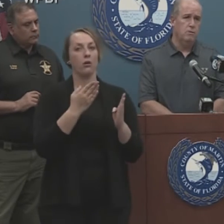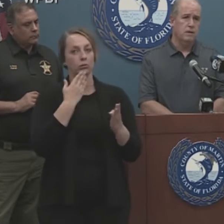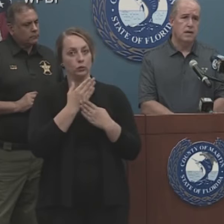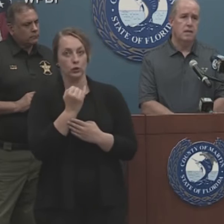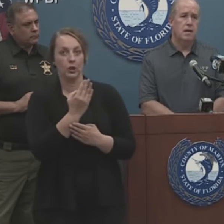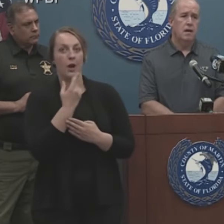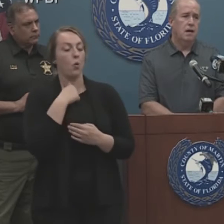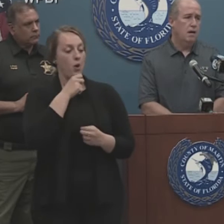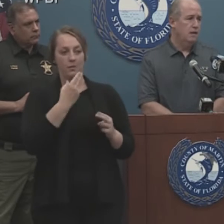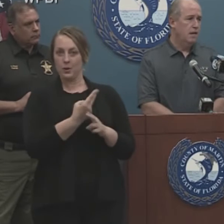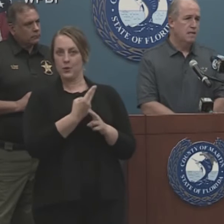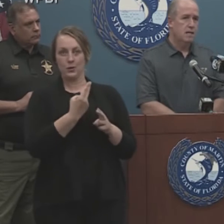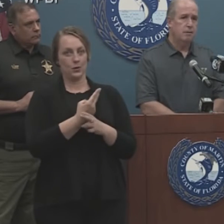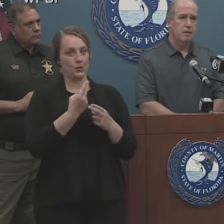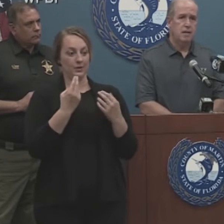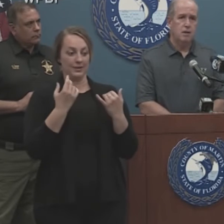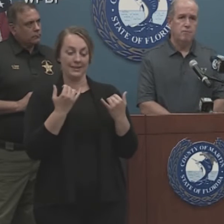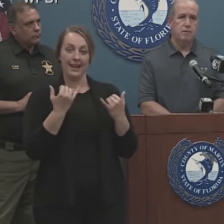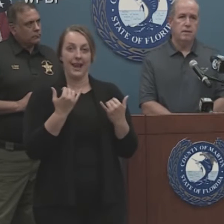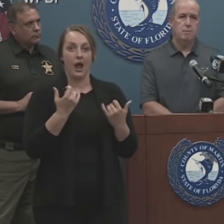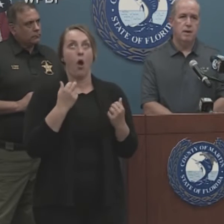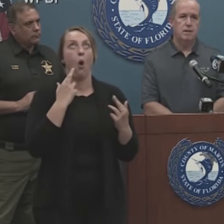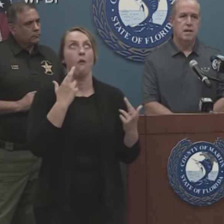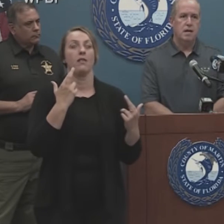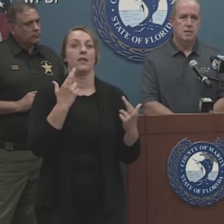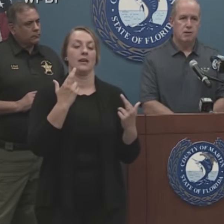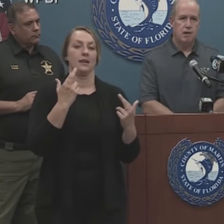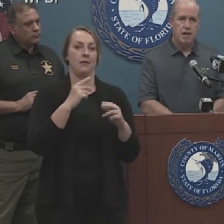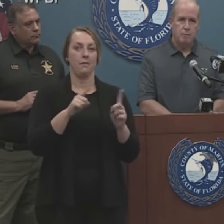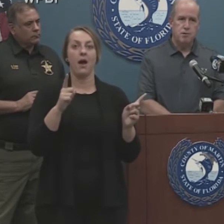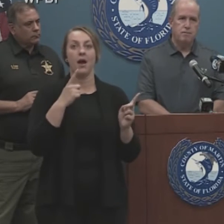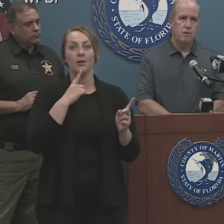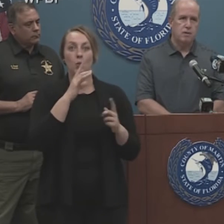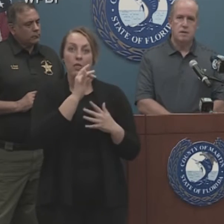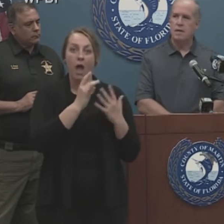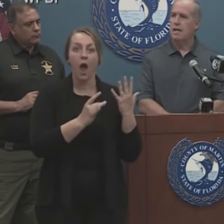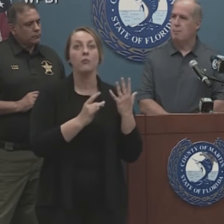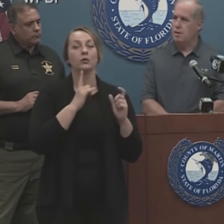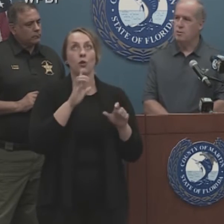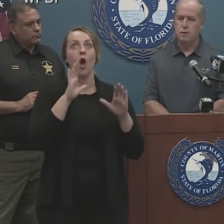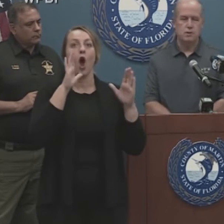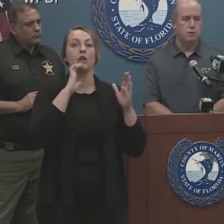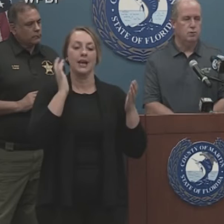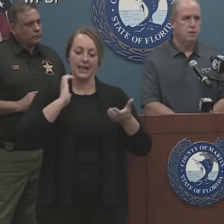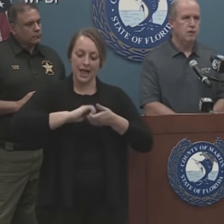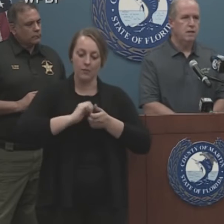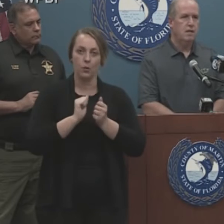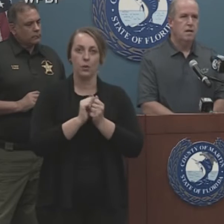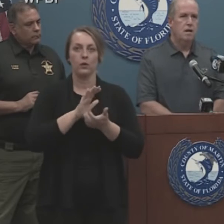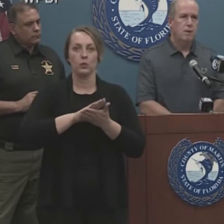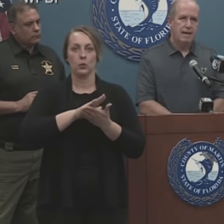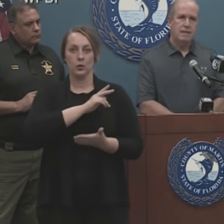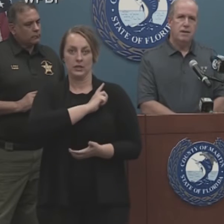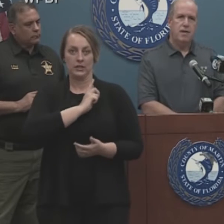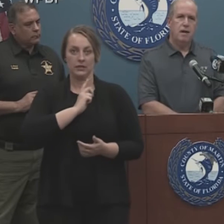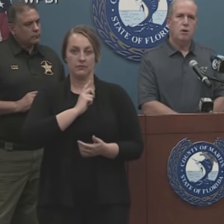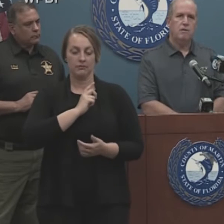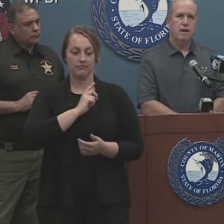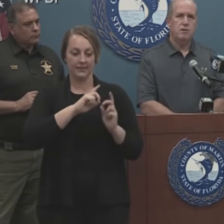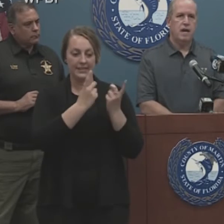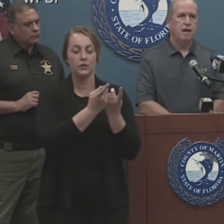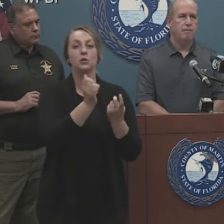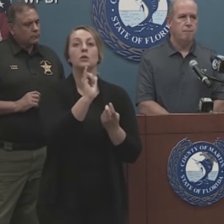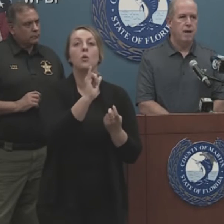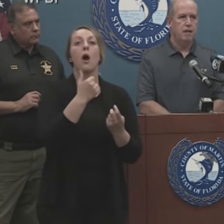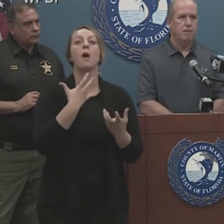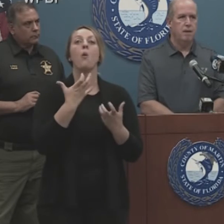won't be using it in the next couple of days, hopefully, but it's a great option for us in collaboration with the school district. But I'd like to thank all